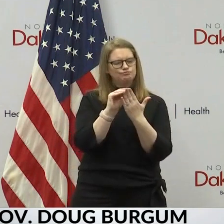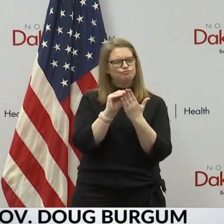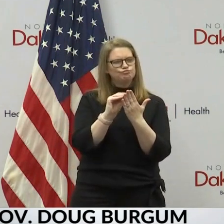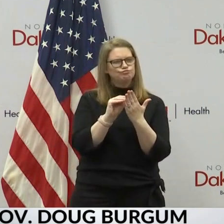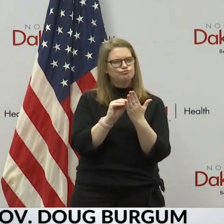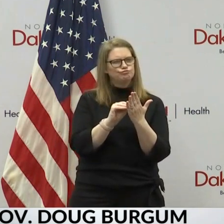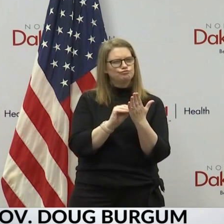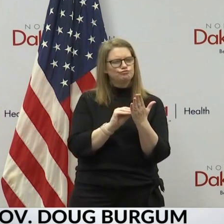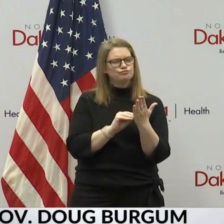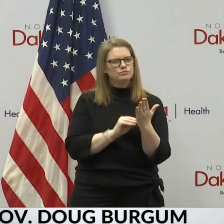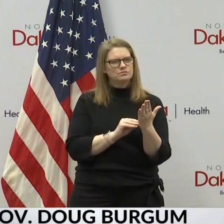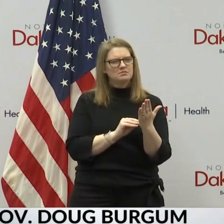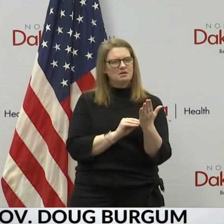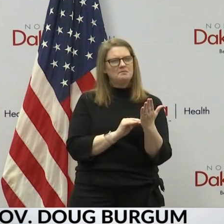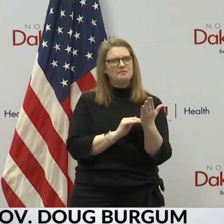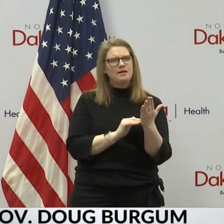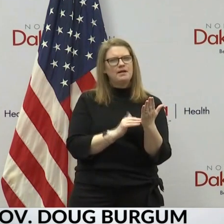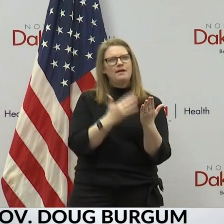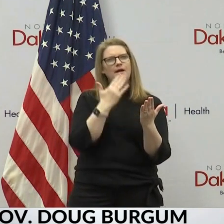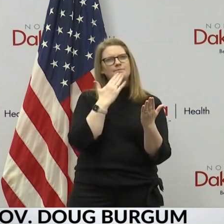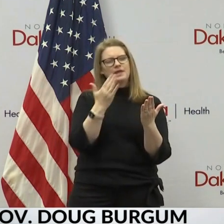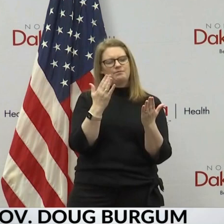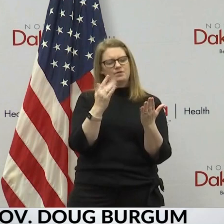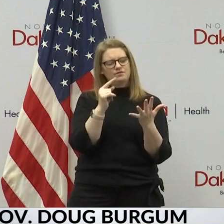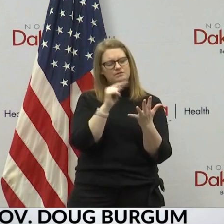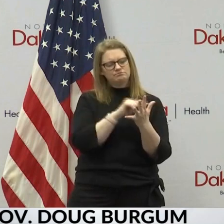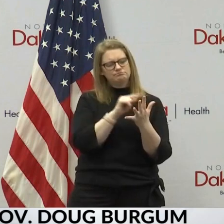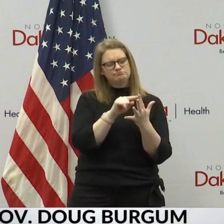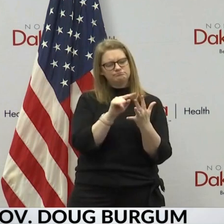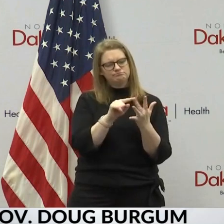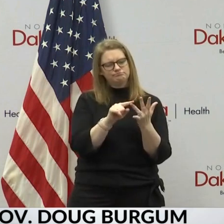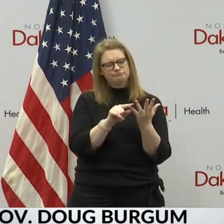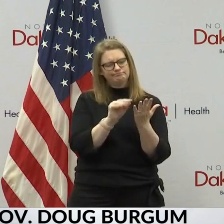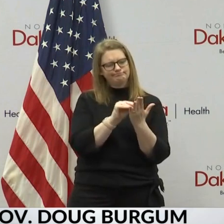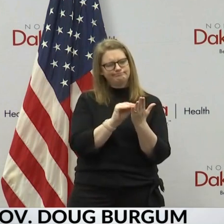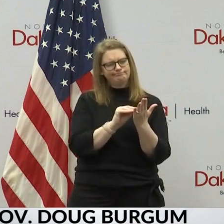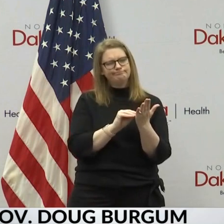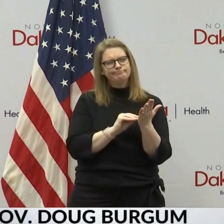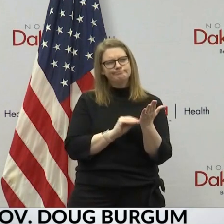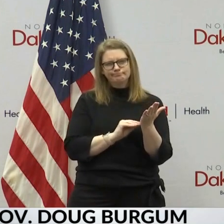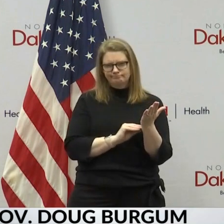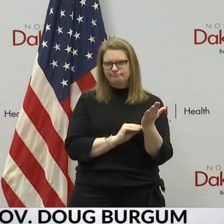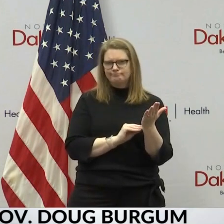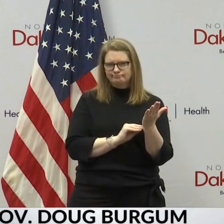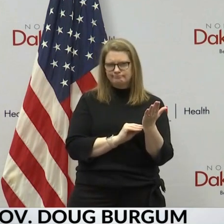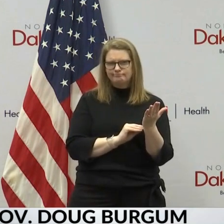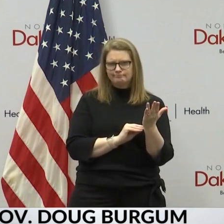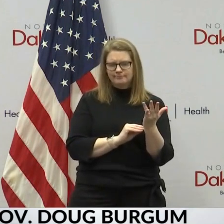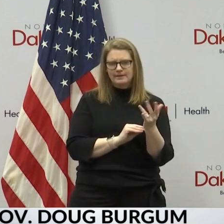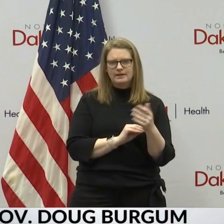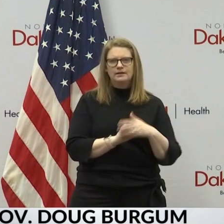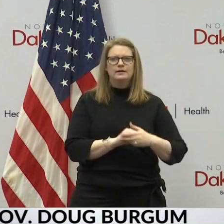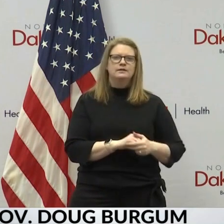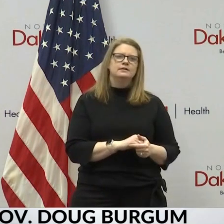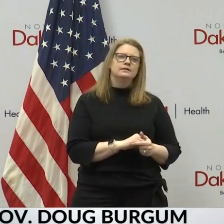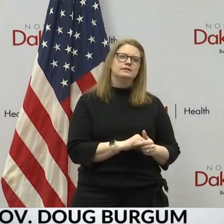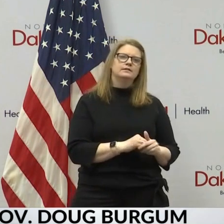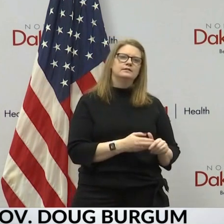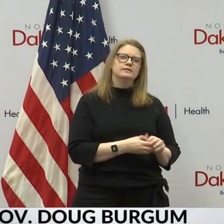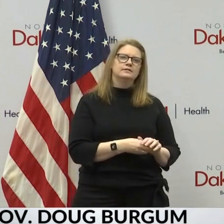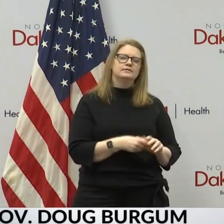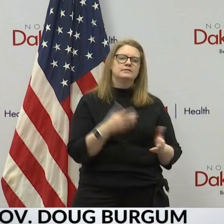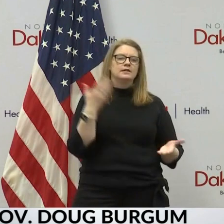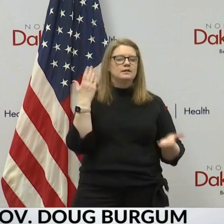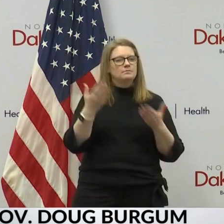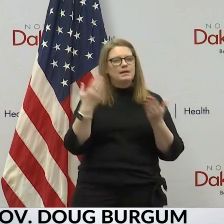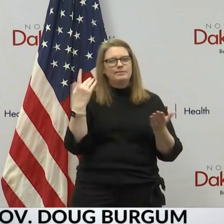notes to yourself in this time that's very unsettling, keeping a list of things that you're grateful for, maybe unexpected